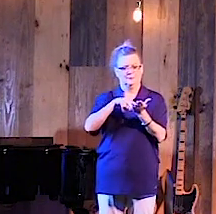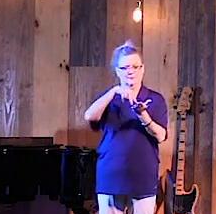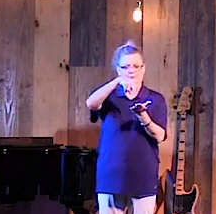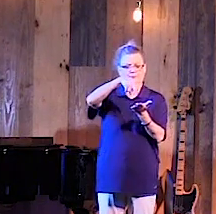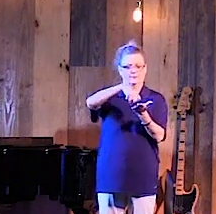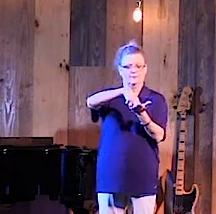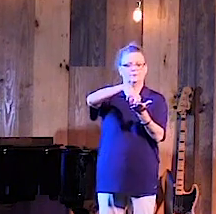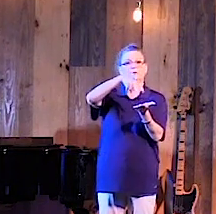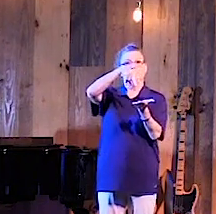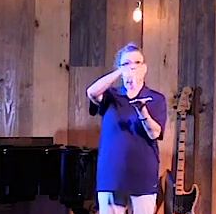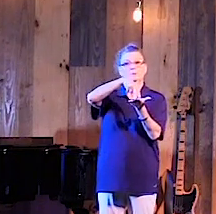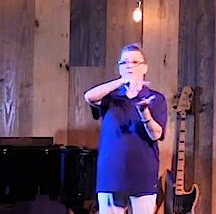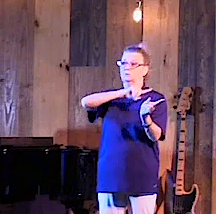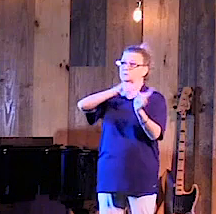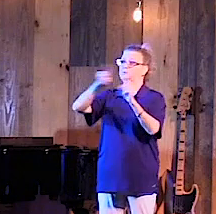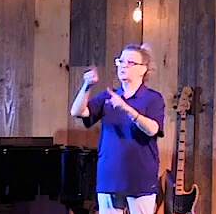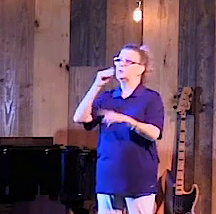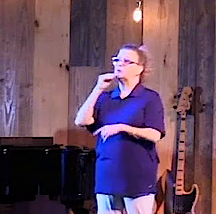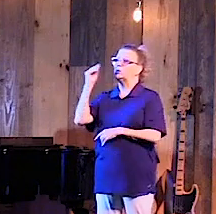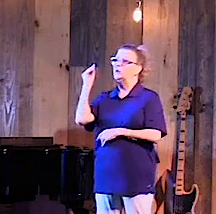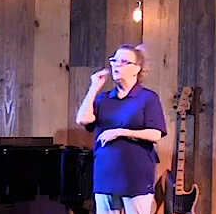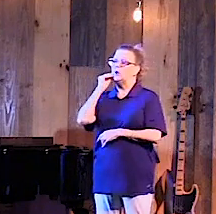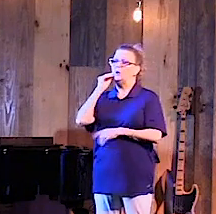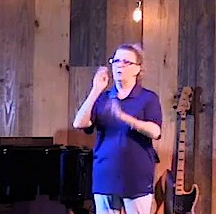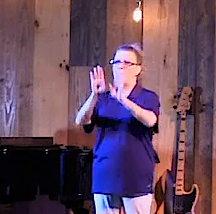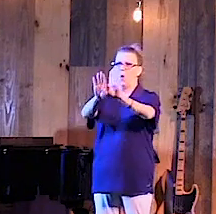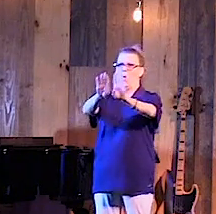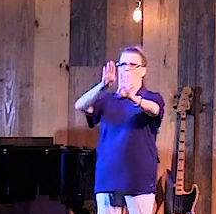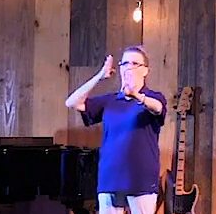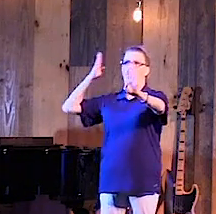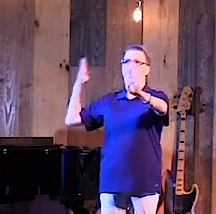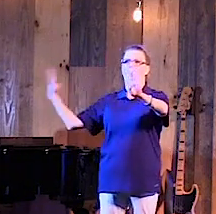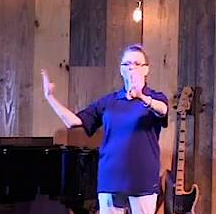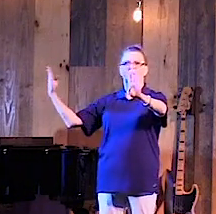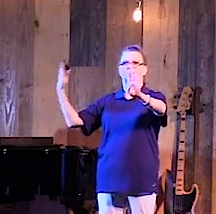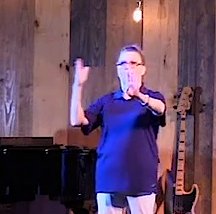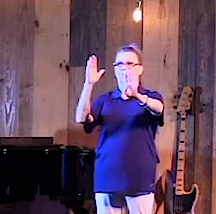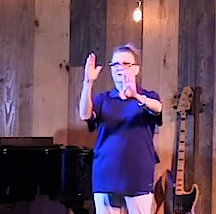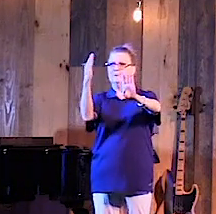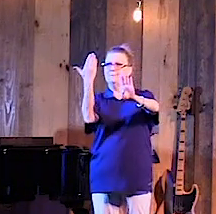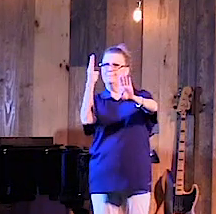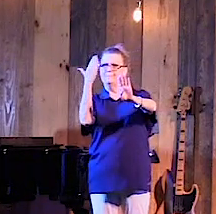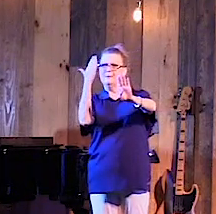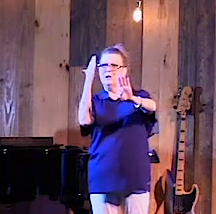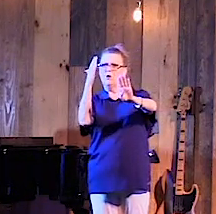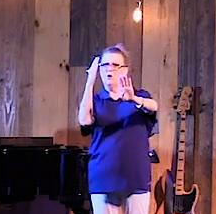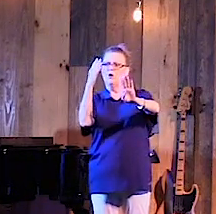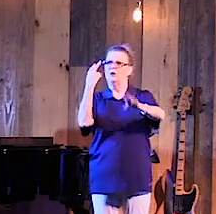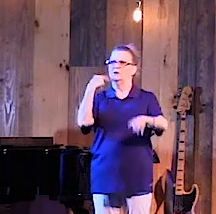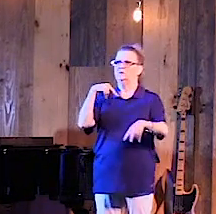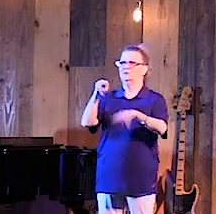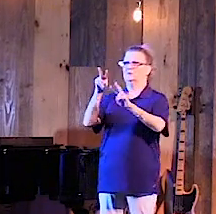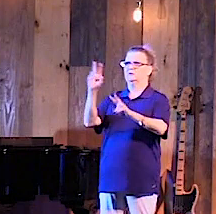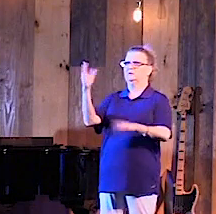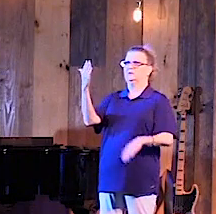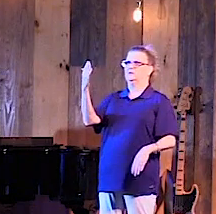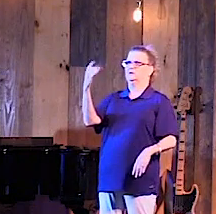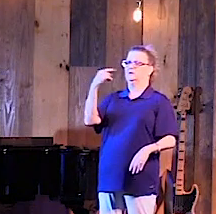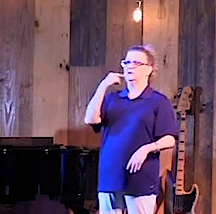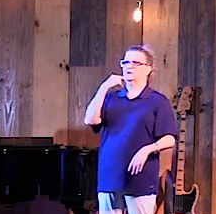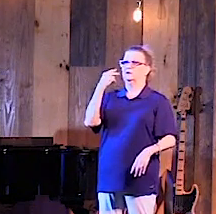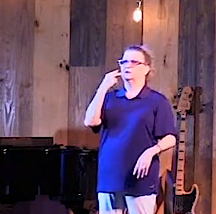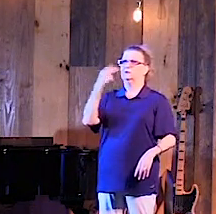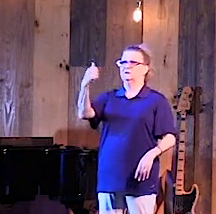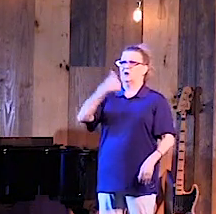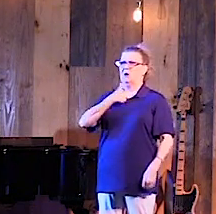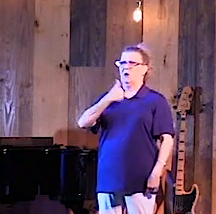and I simply went home. And as I opened my front door, there was a mirror there. And I looked in that mirror and I saw myself